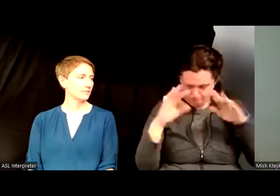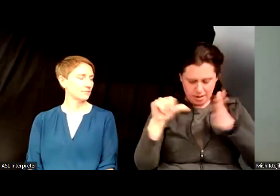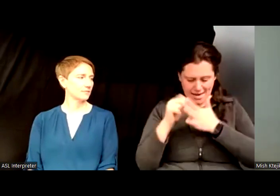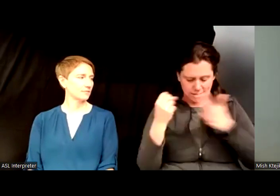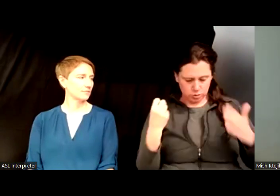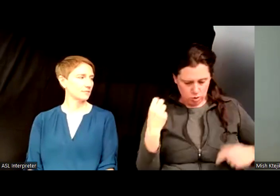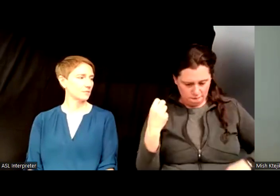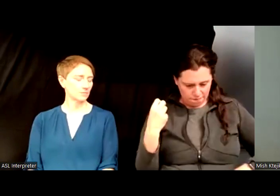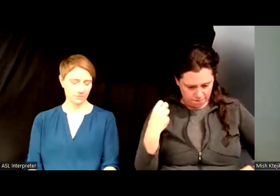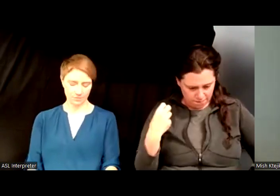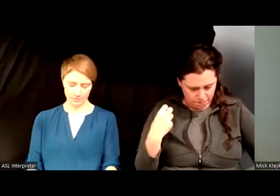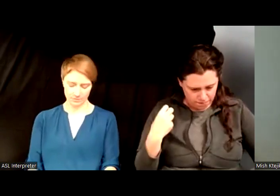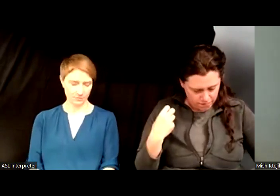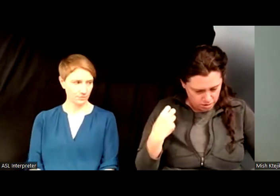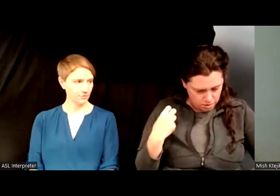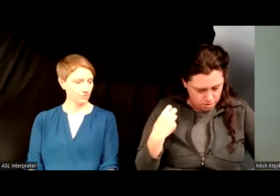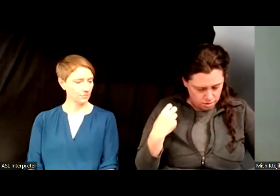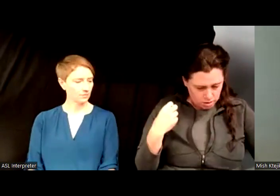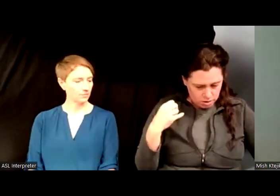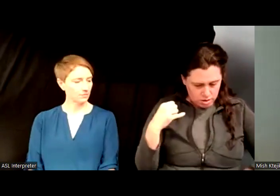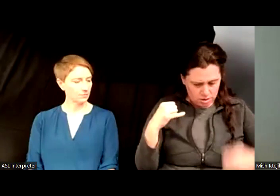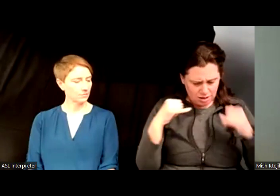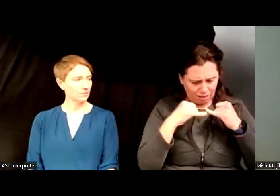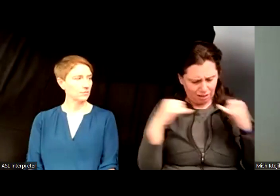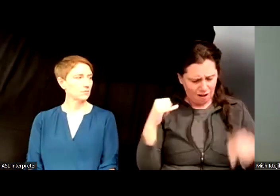to page 12,